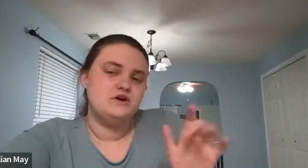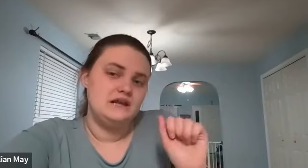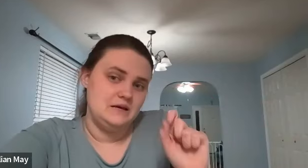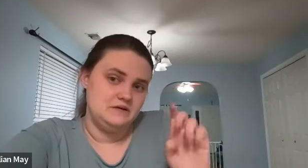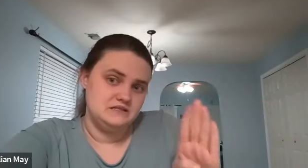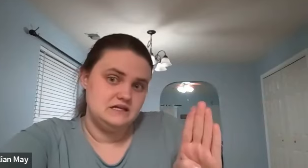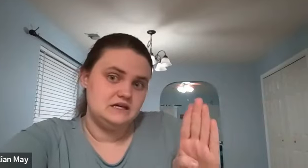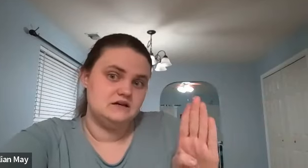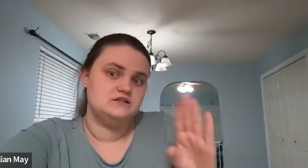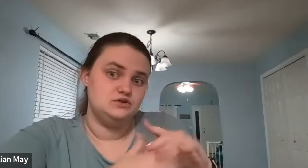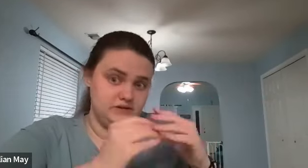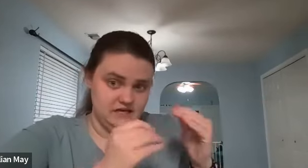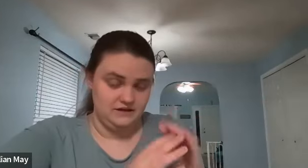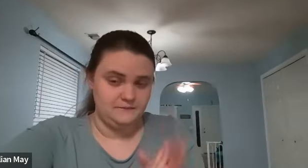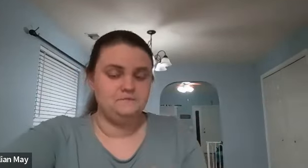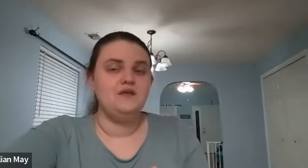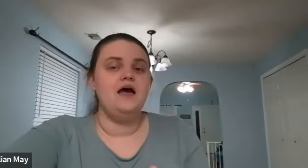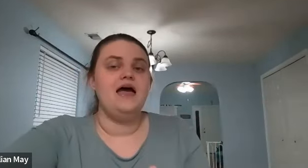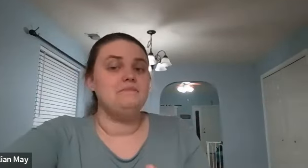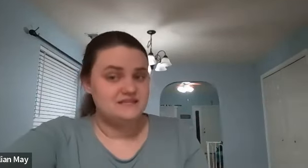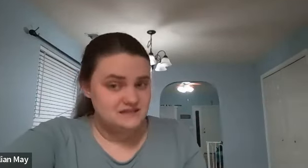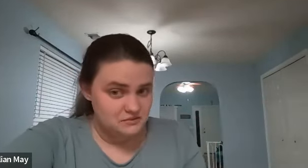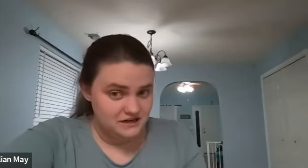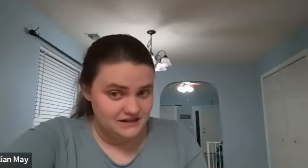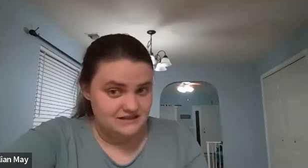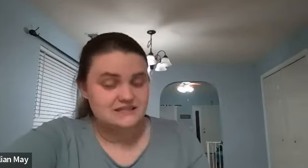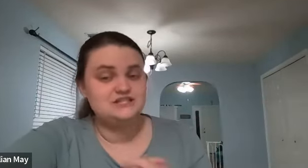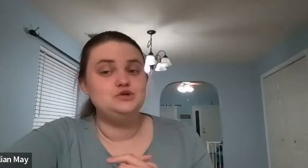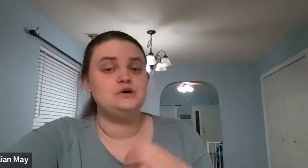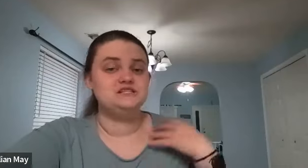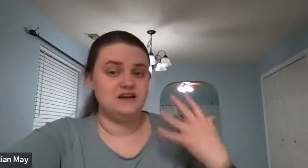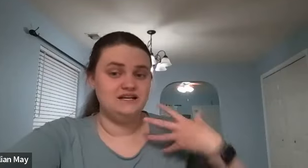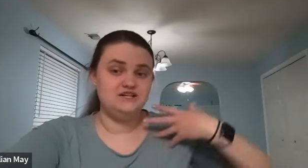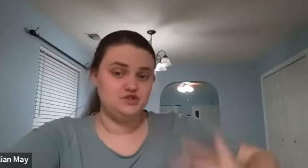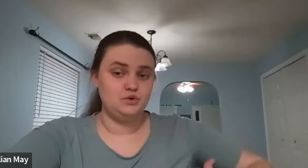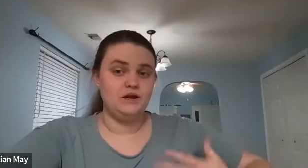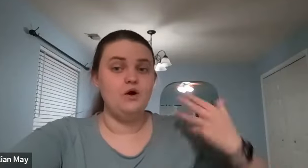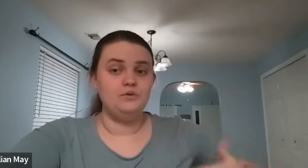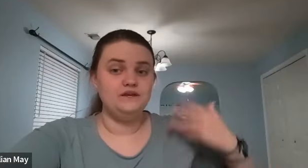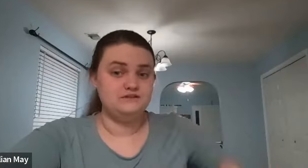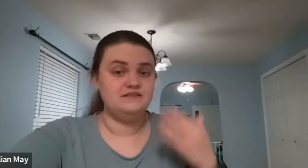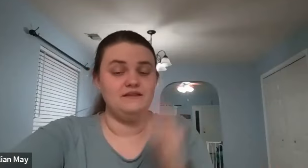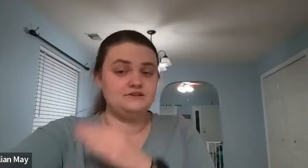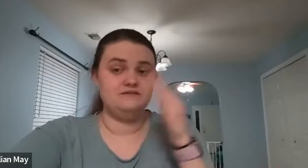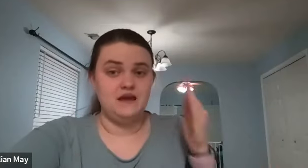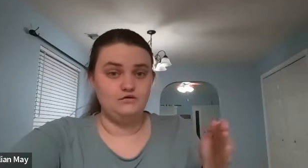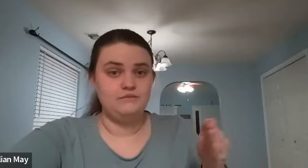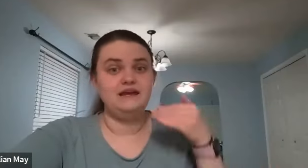called ABC storytelling. And basically what it is you are signing a story only using the letters of the alphabet